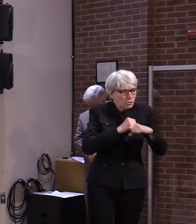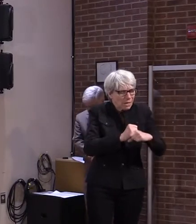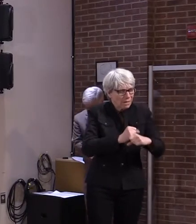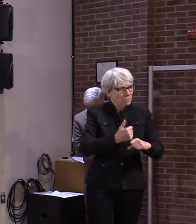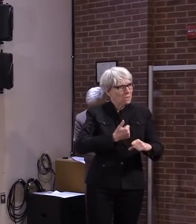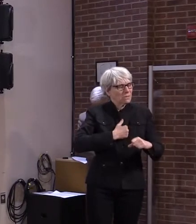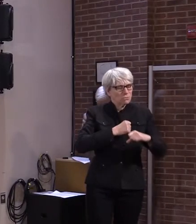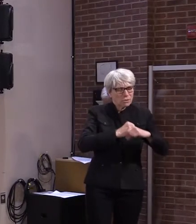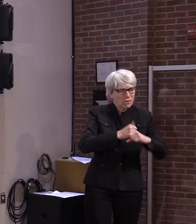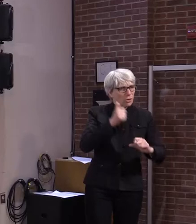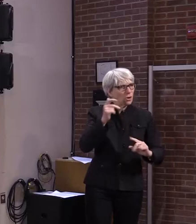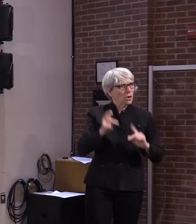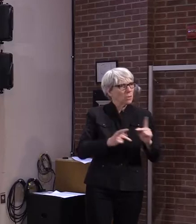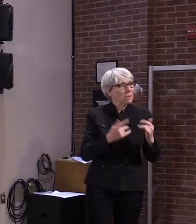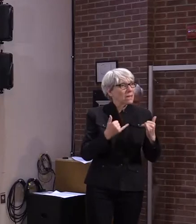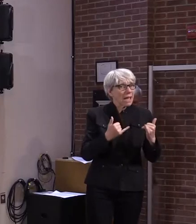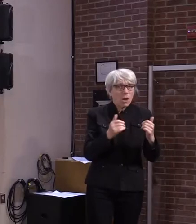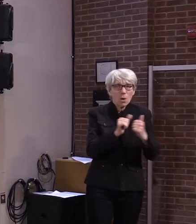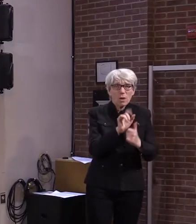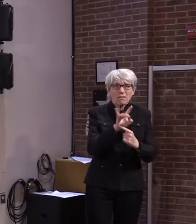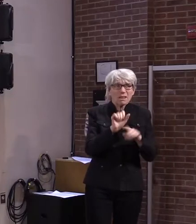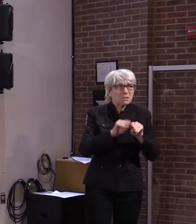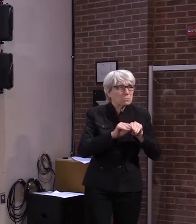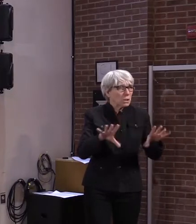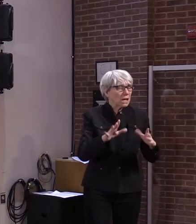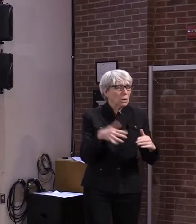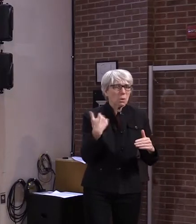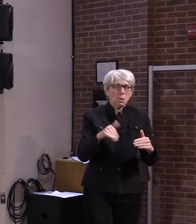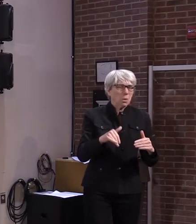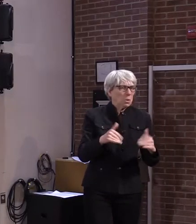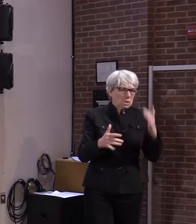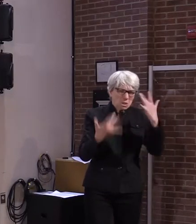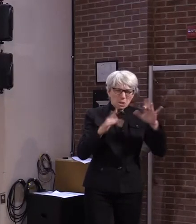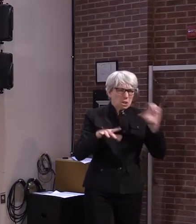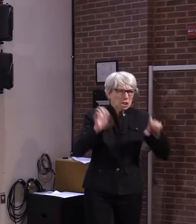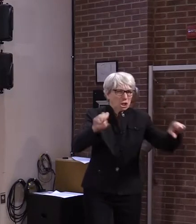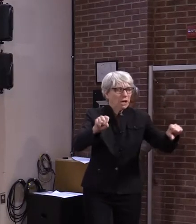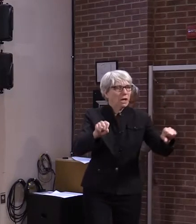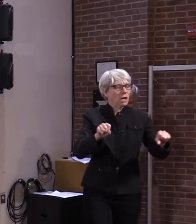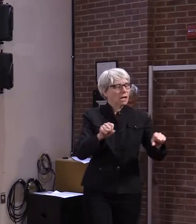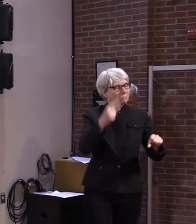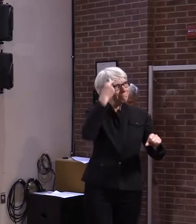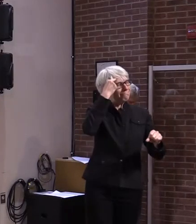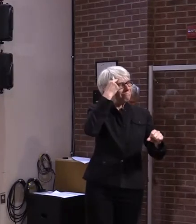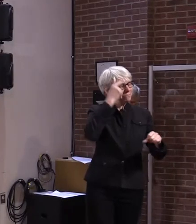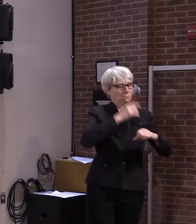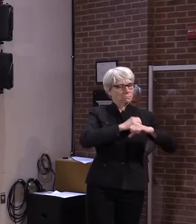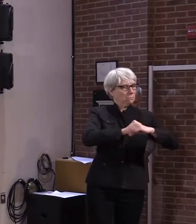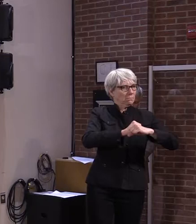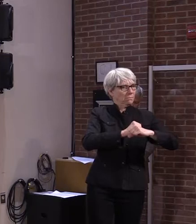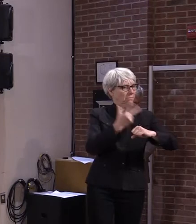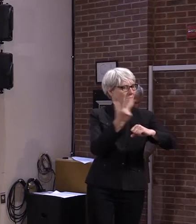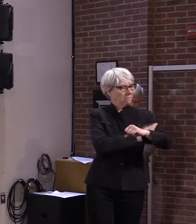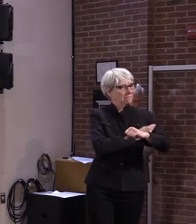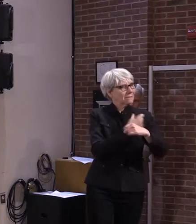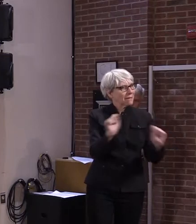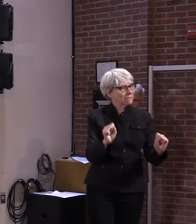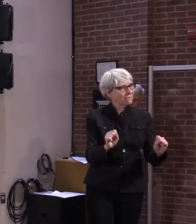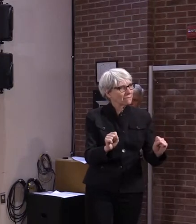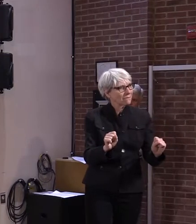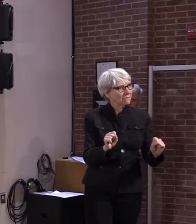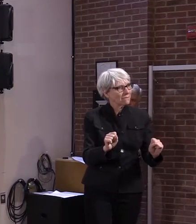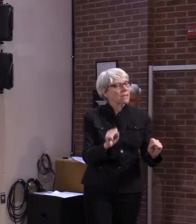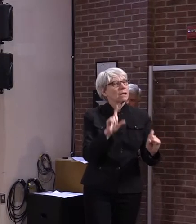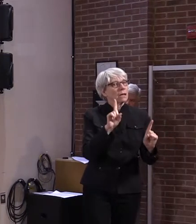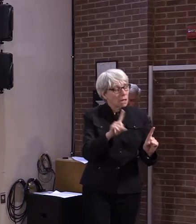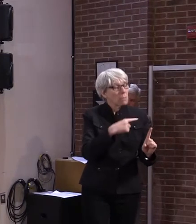this time of high transmission. So in addition to getting vaccinated if you're eligible, wear a mask indoors